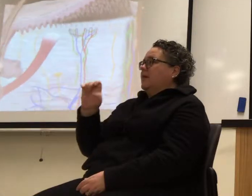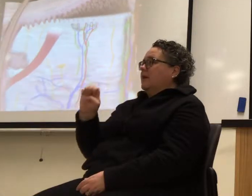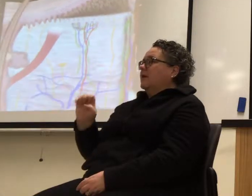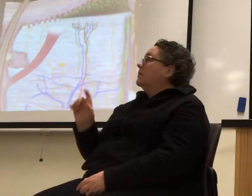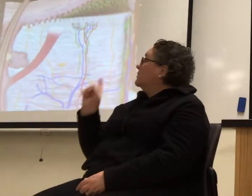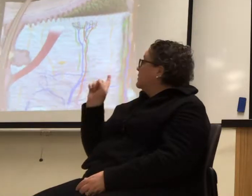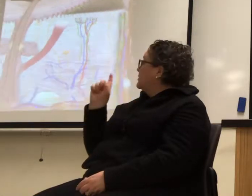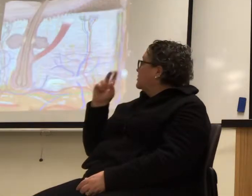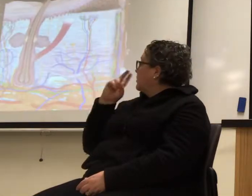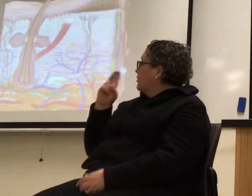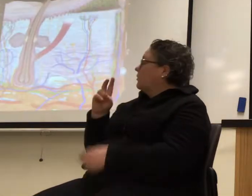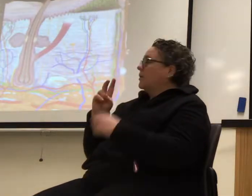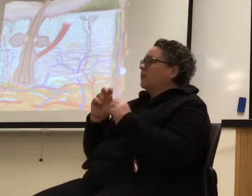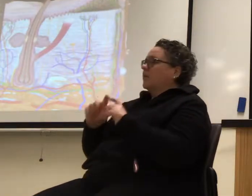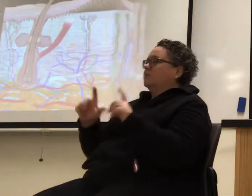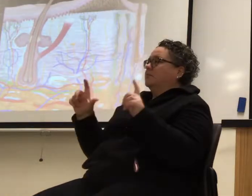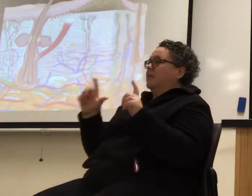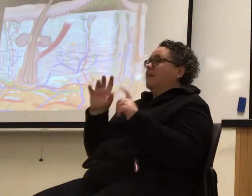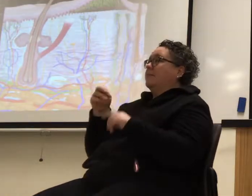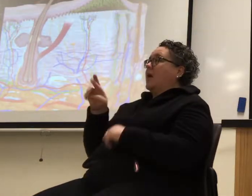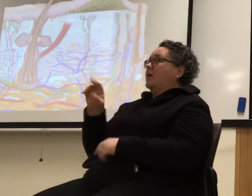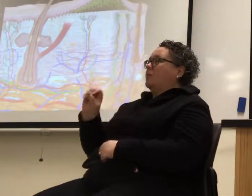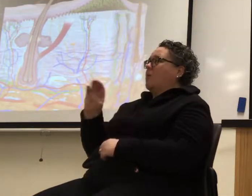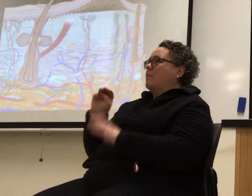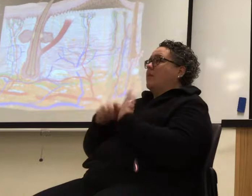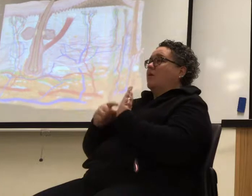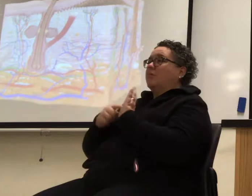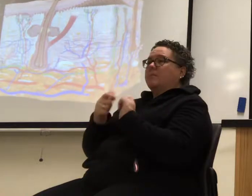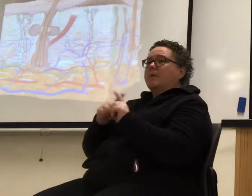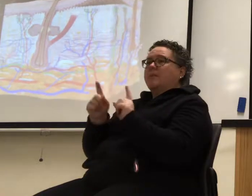So I'm going to move away from the micro model. Is there any questions?